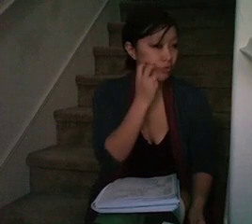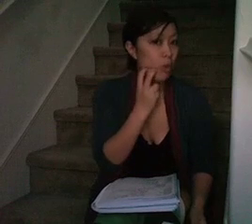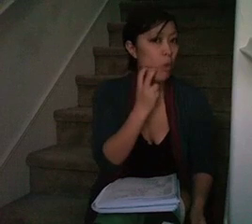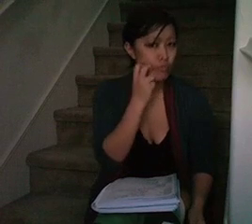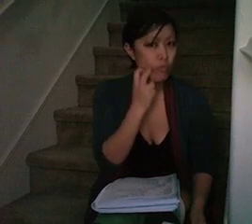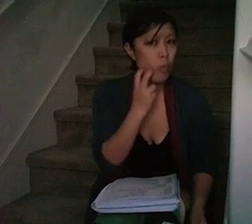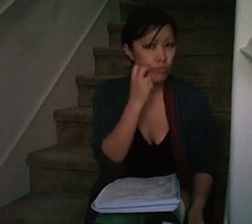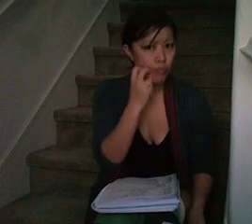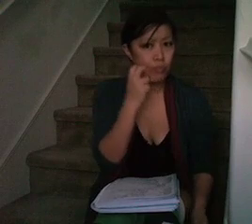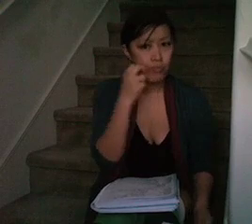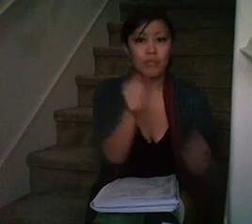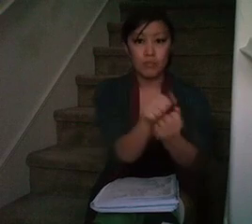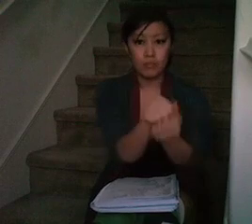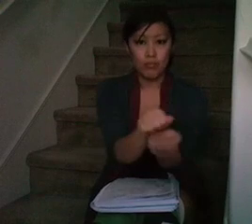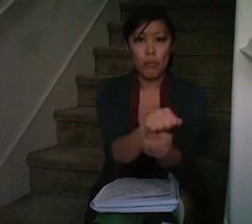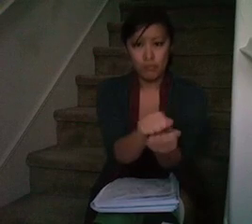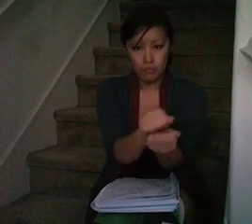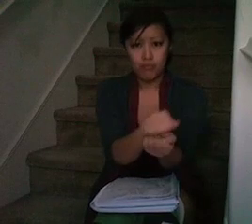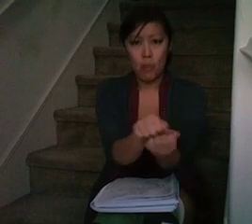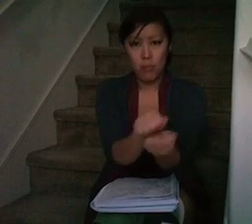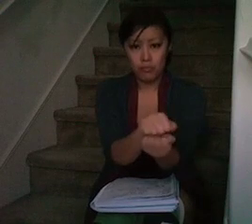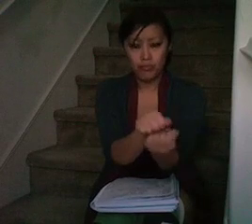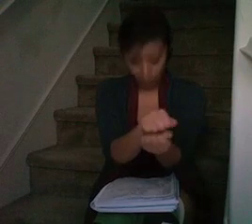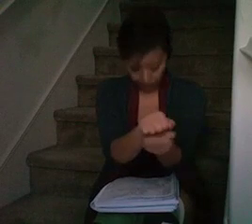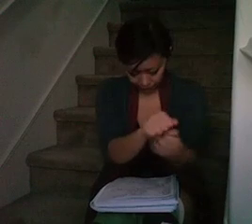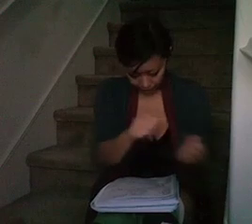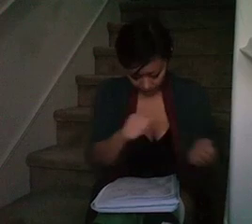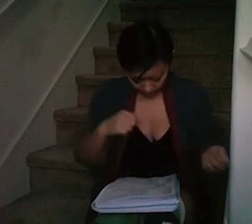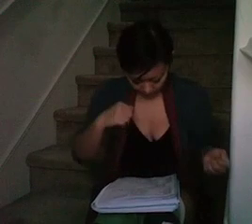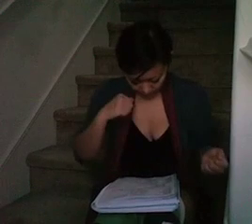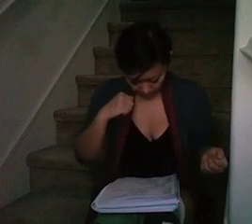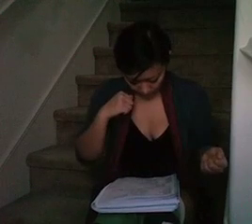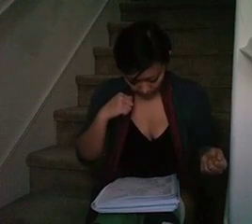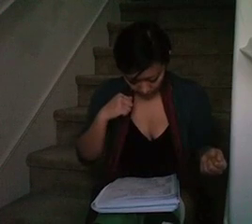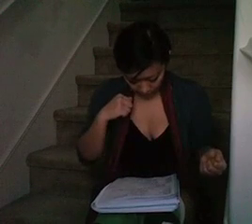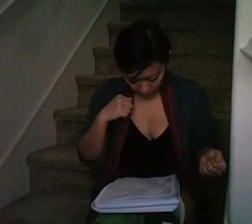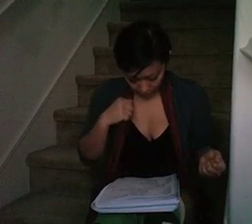choke,